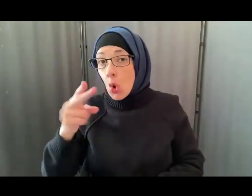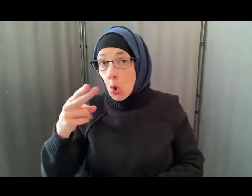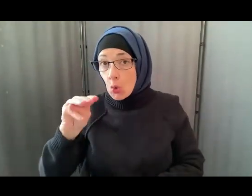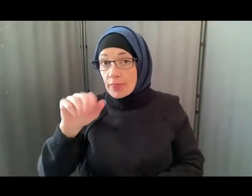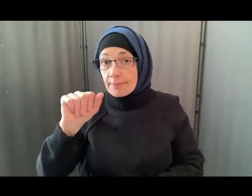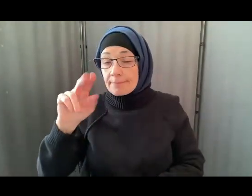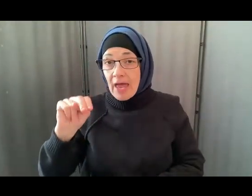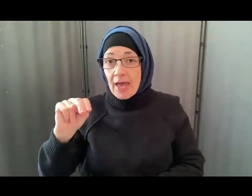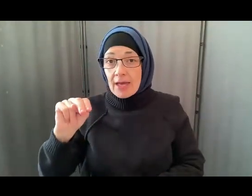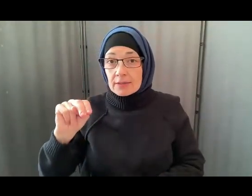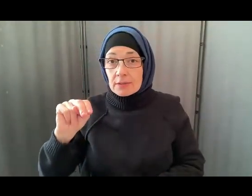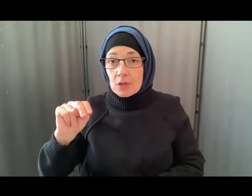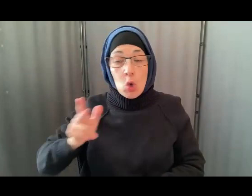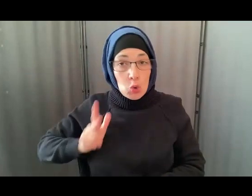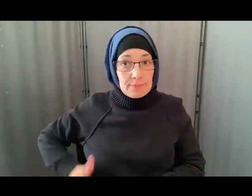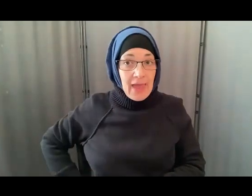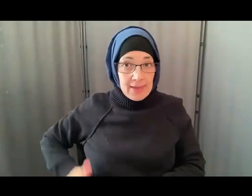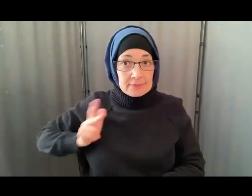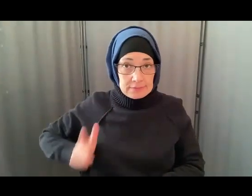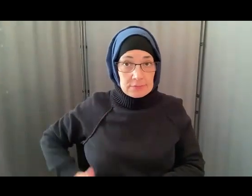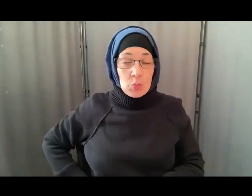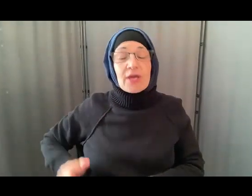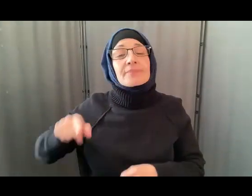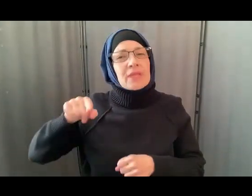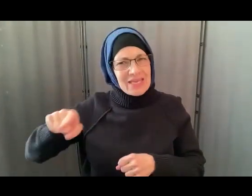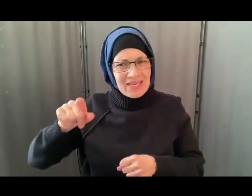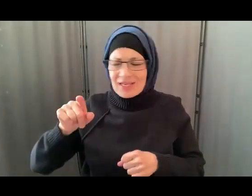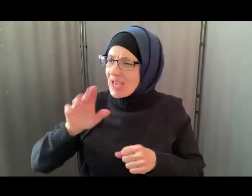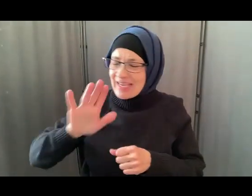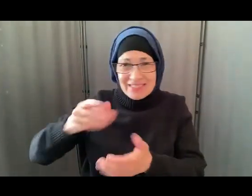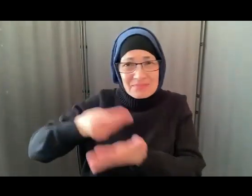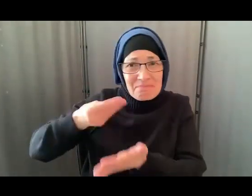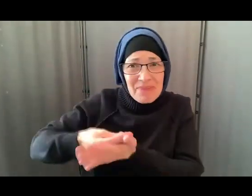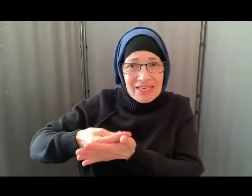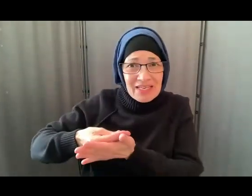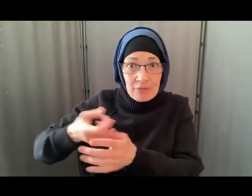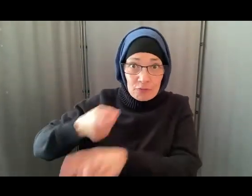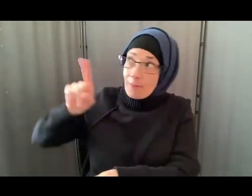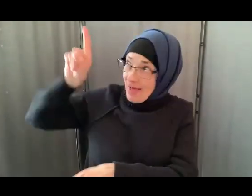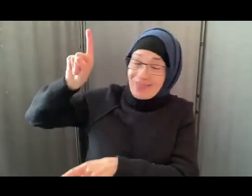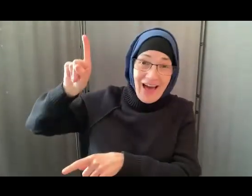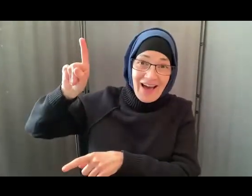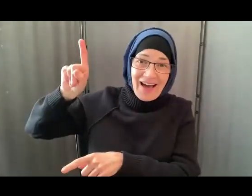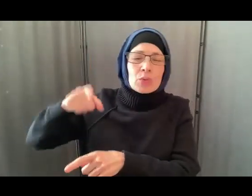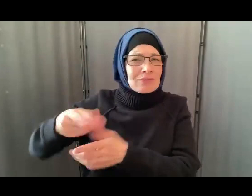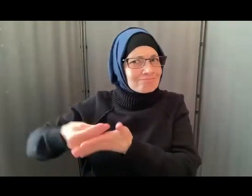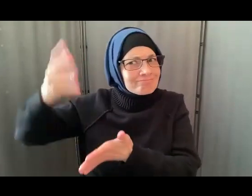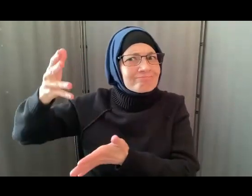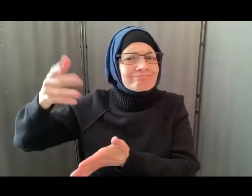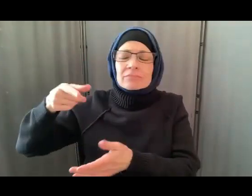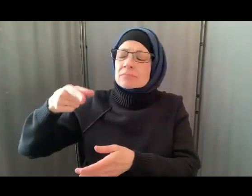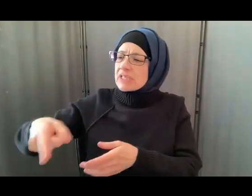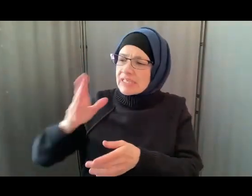almost whatever money Allah gives him, he would invest it and give the profit to